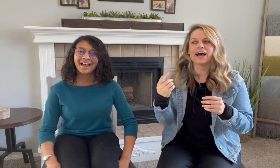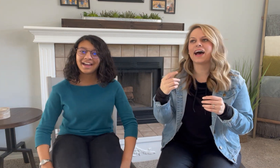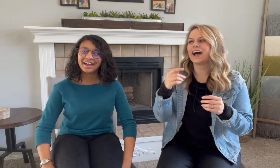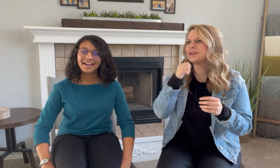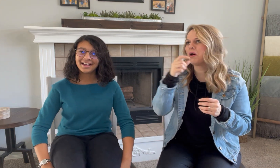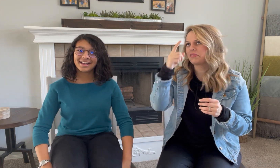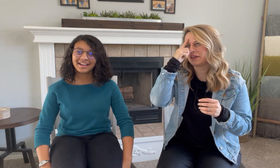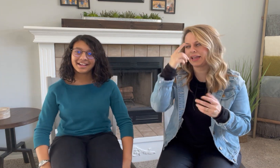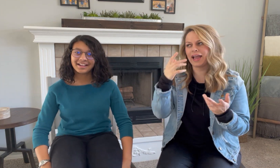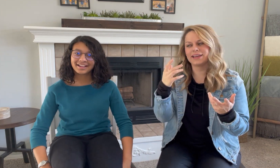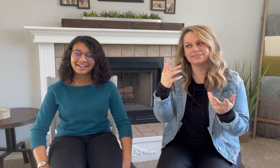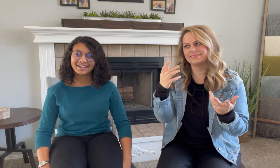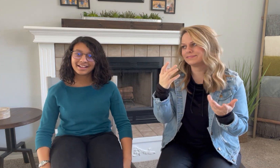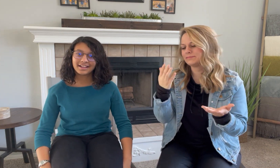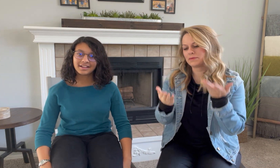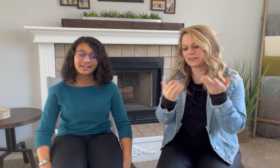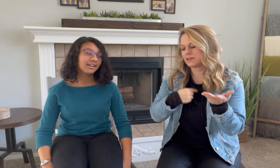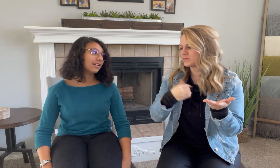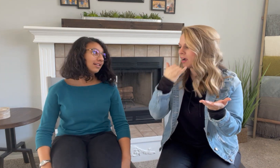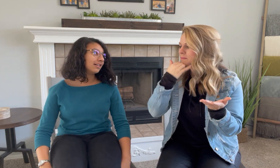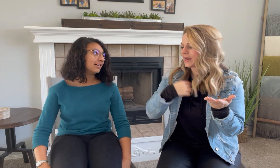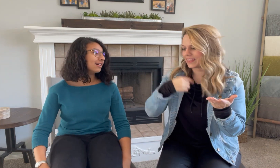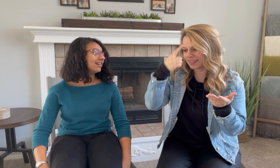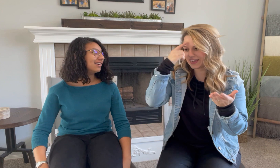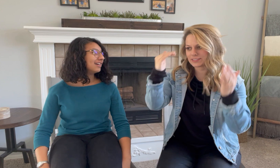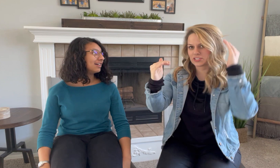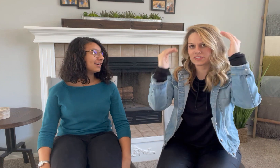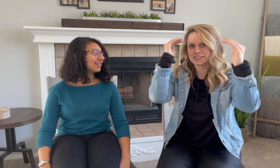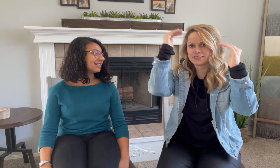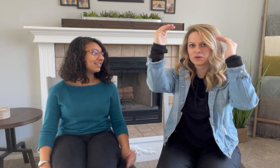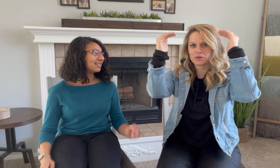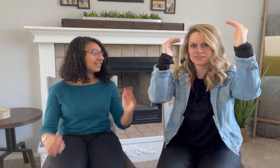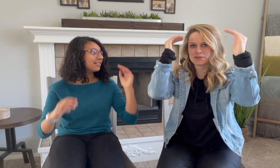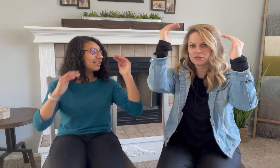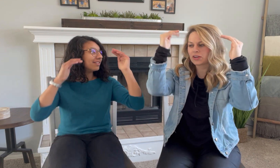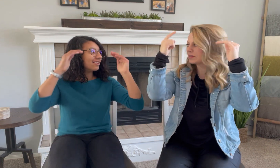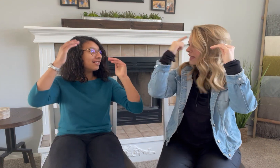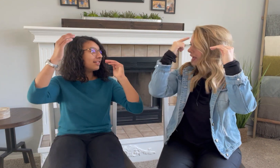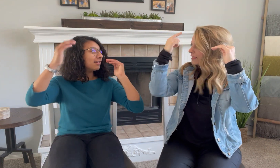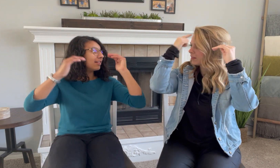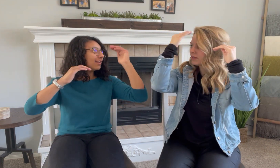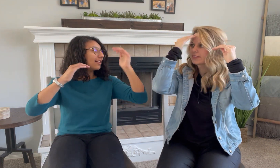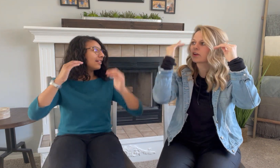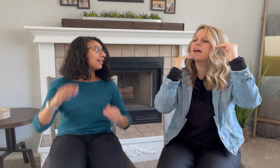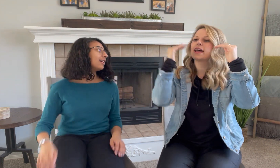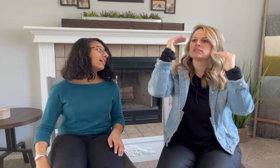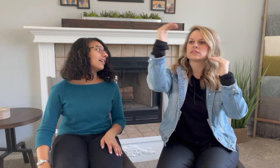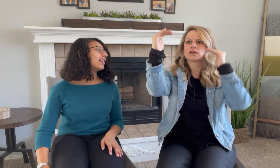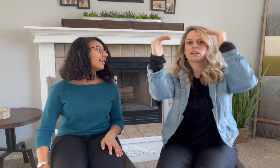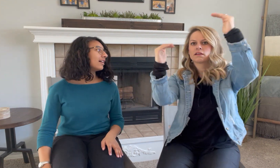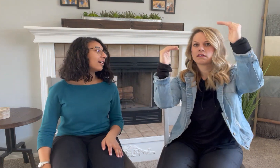Yeah, I don't think, maybe I'm wrong, but I think it's just adult up here. Like, I think of like their heads.